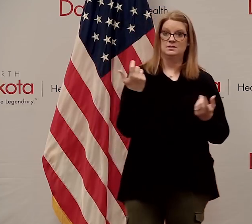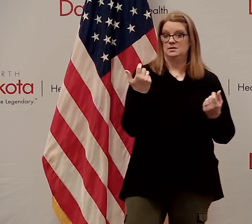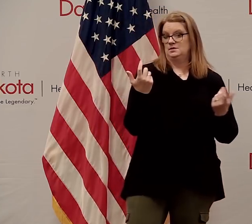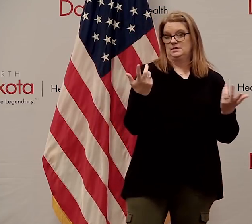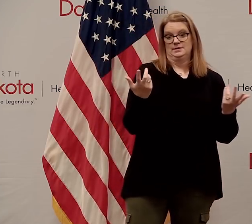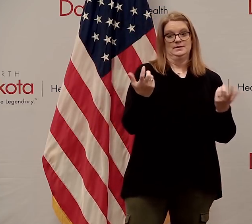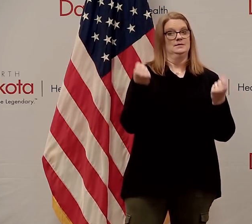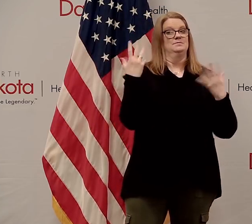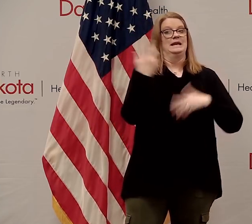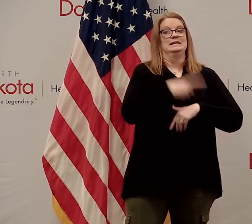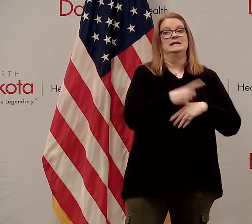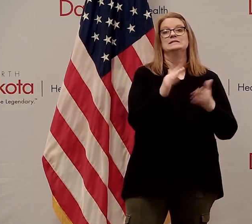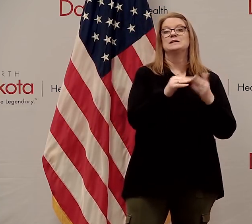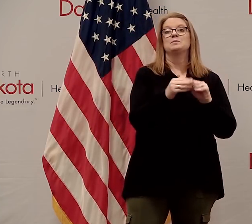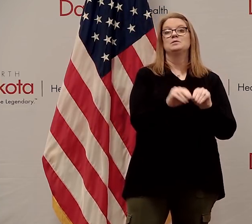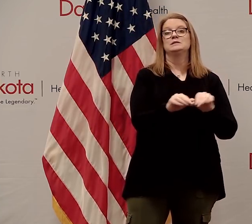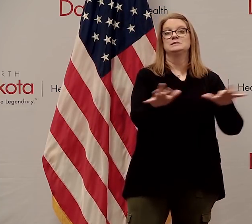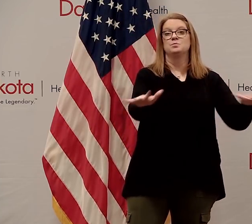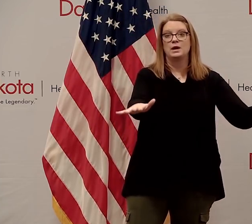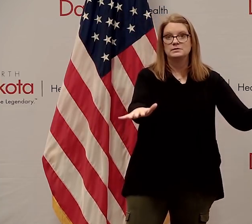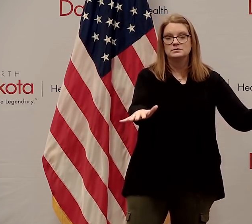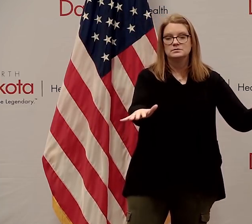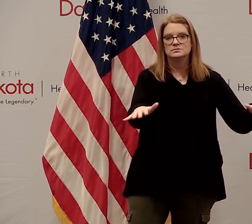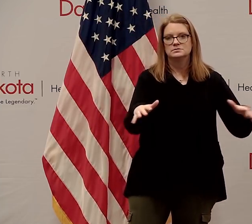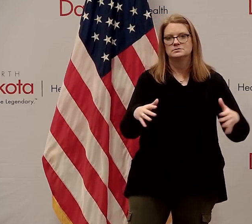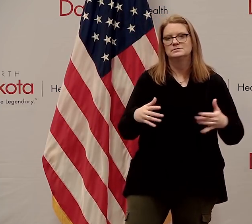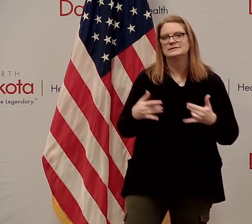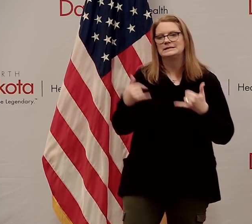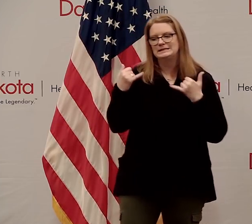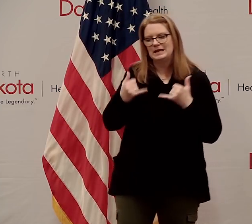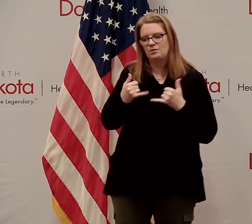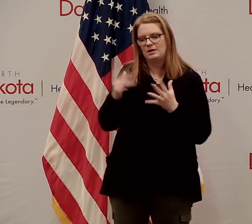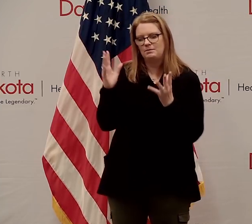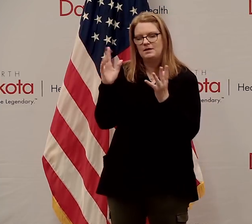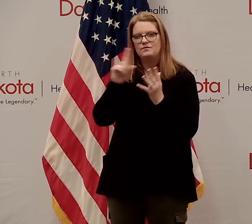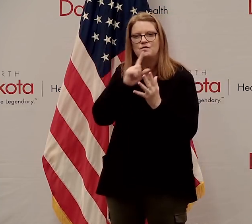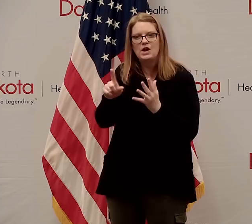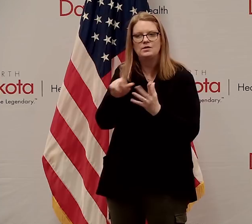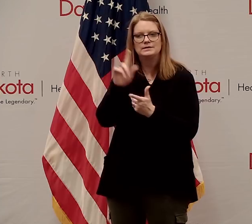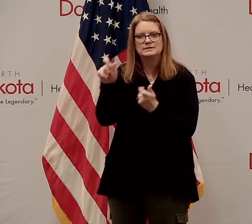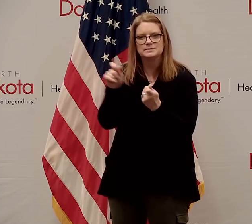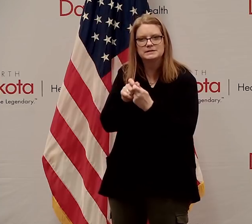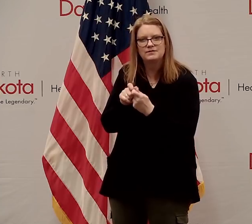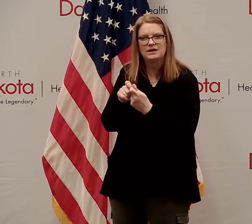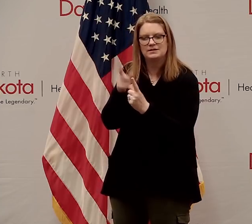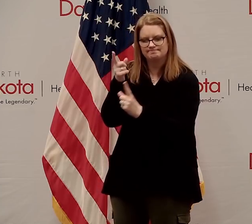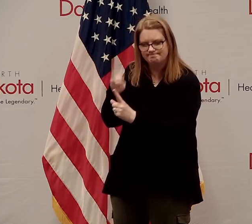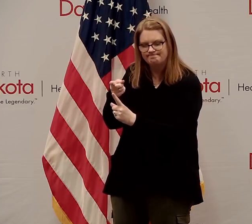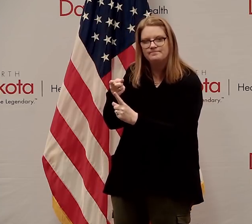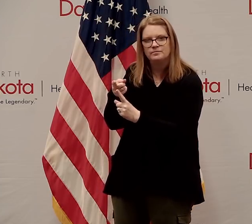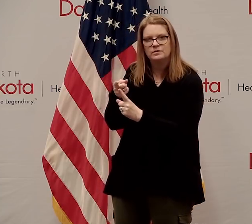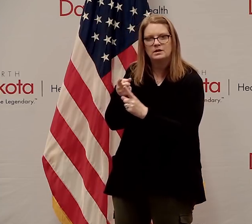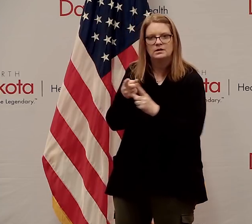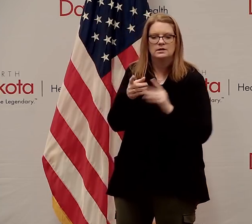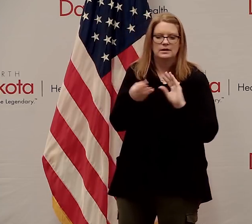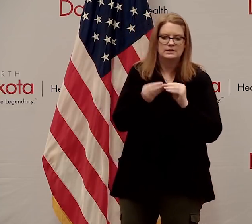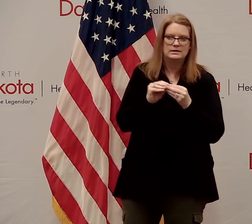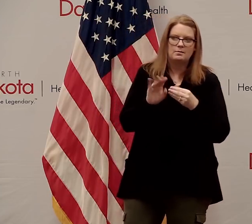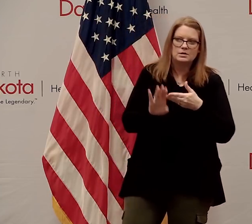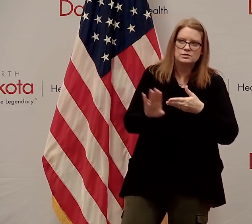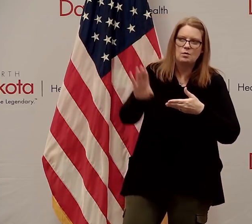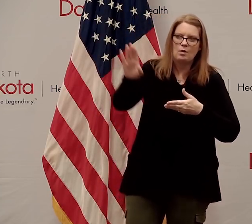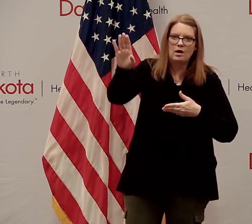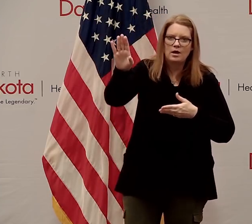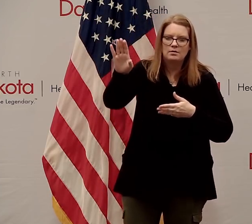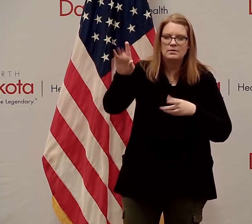days that had community spread. Now we've got the ability to be more targeted, so again, it's a combination of numbers going up, but